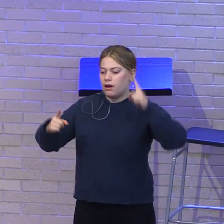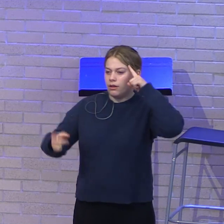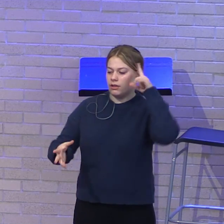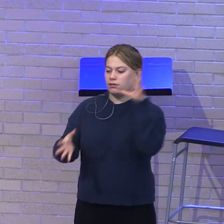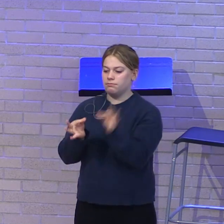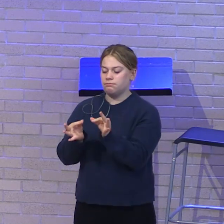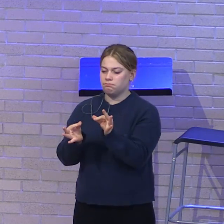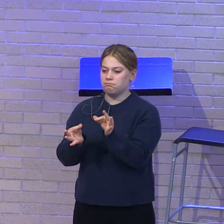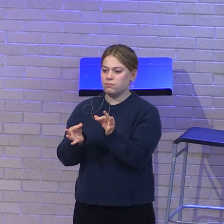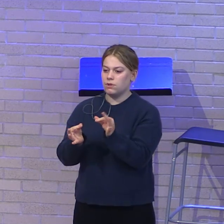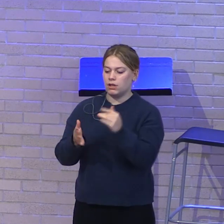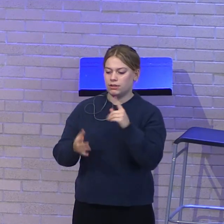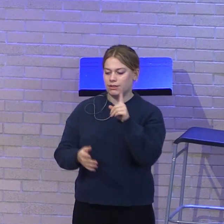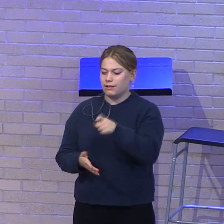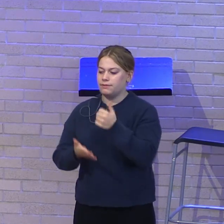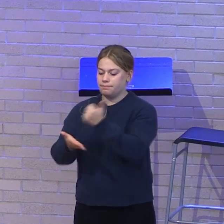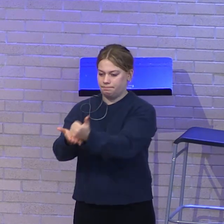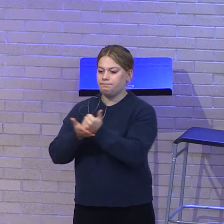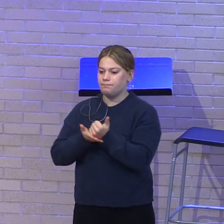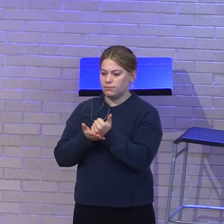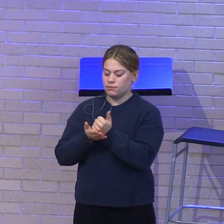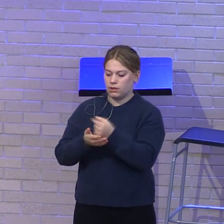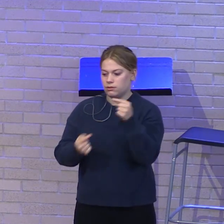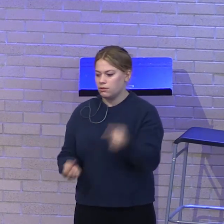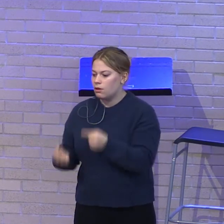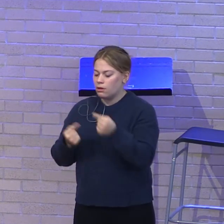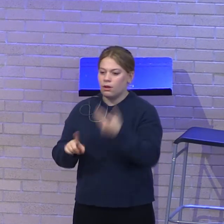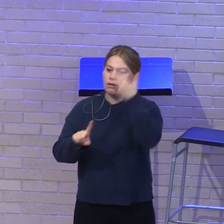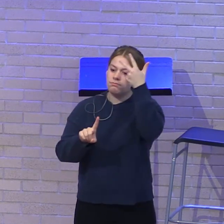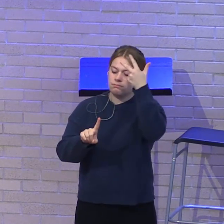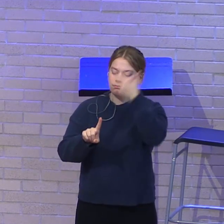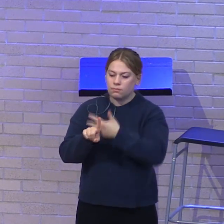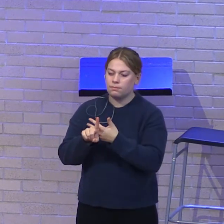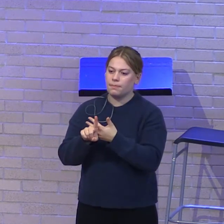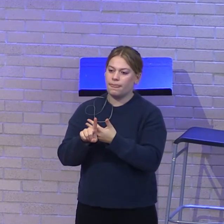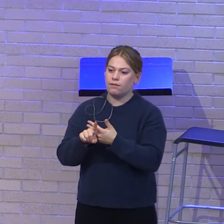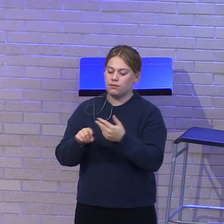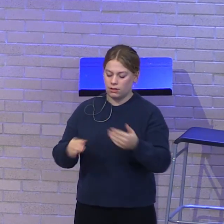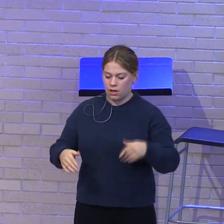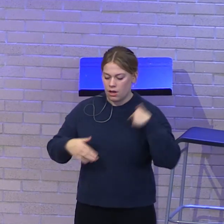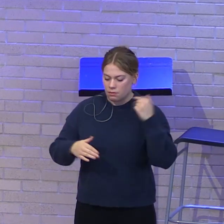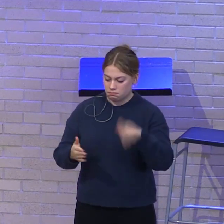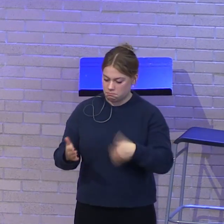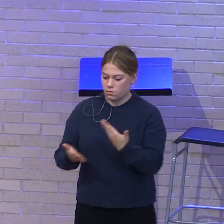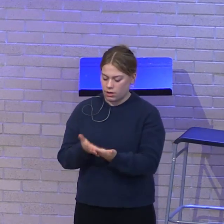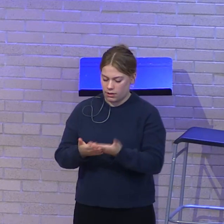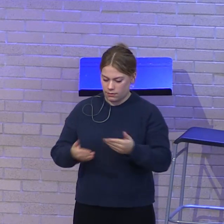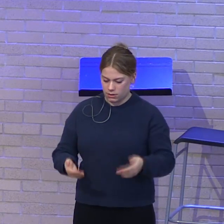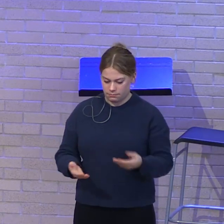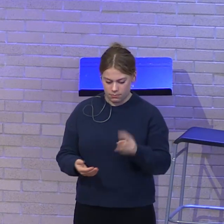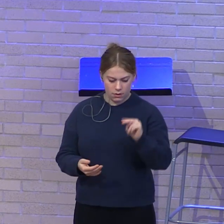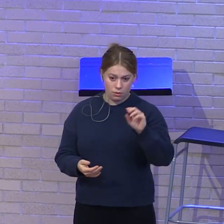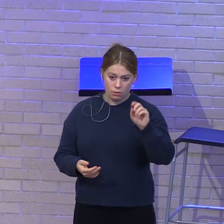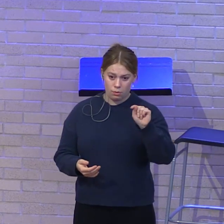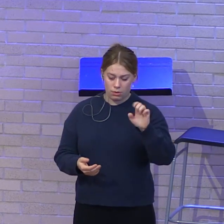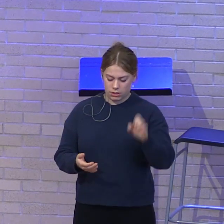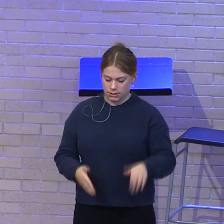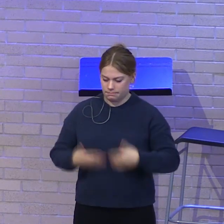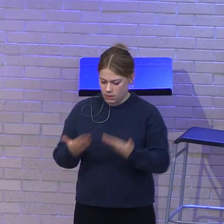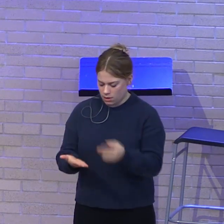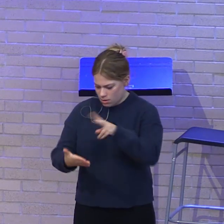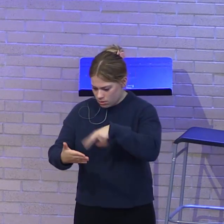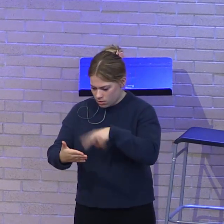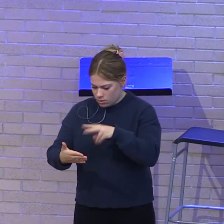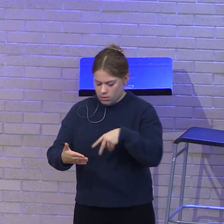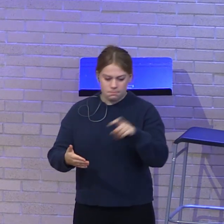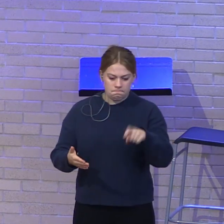months. When I got there, I got out my notes. I was rereading my notes and doing anything I felt I needed to do to